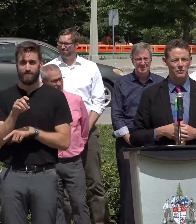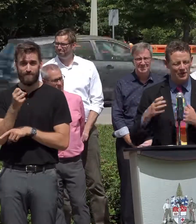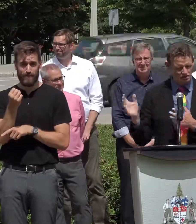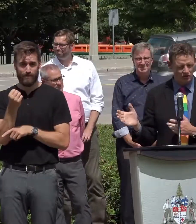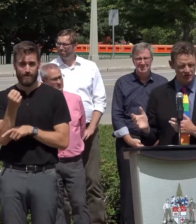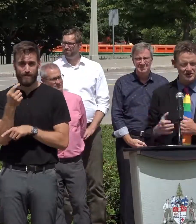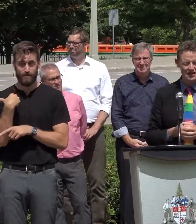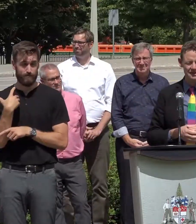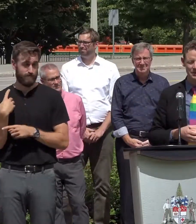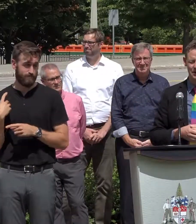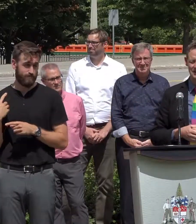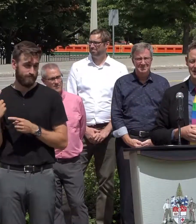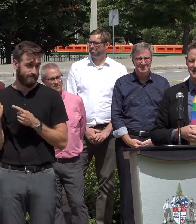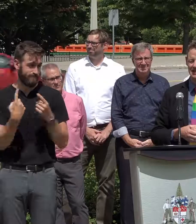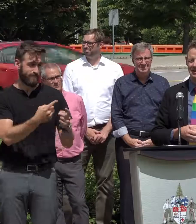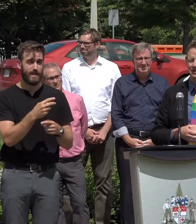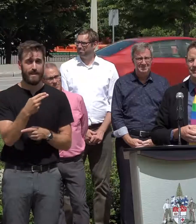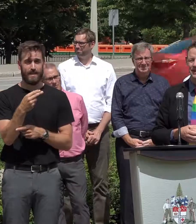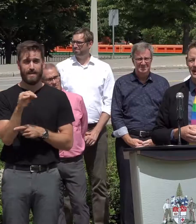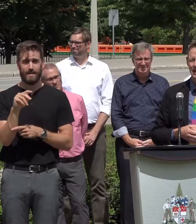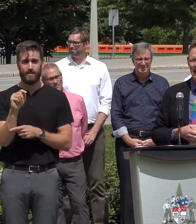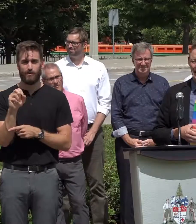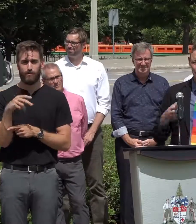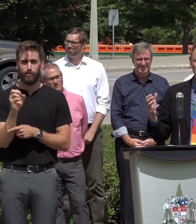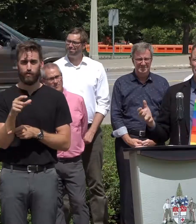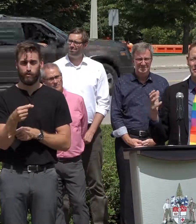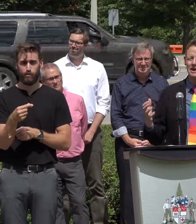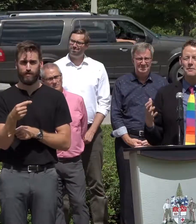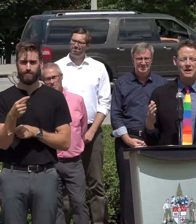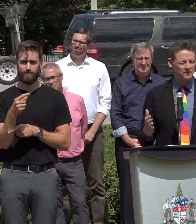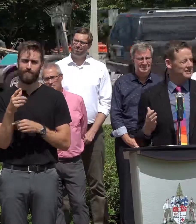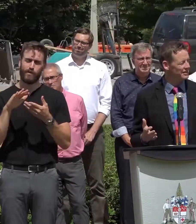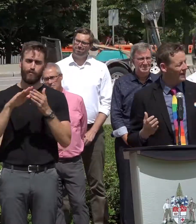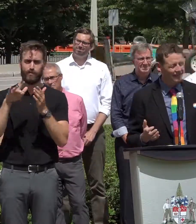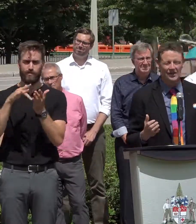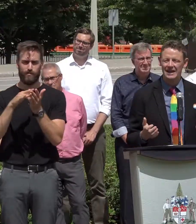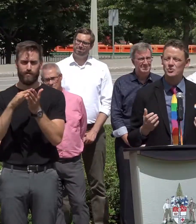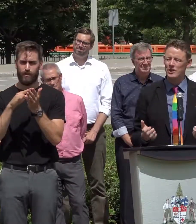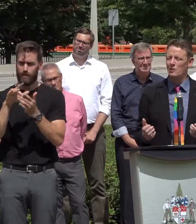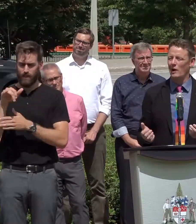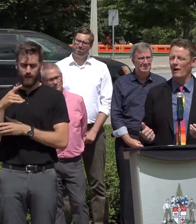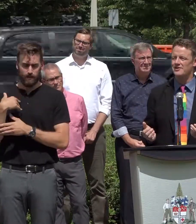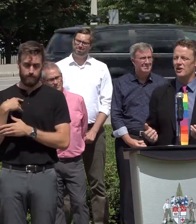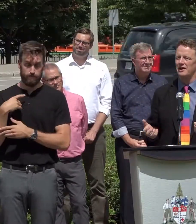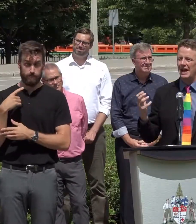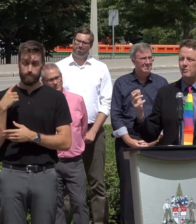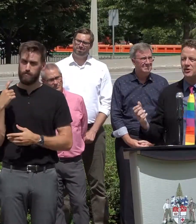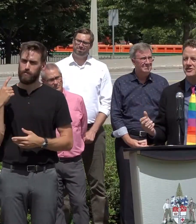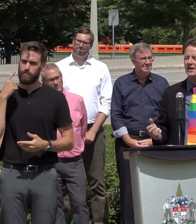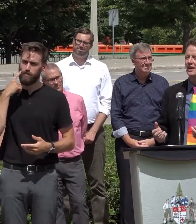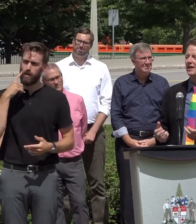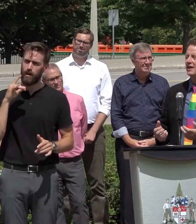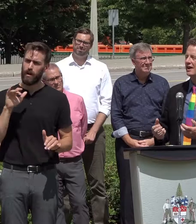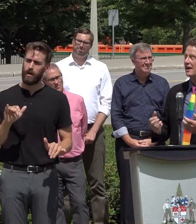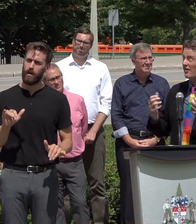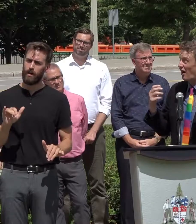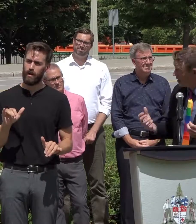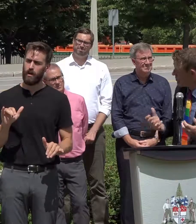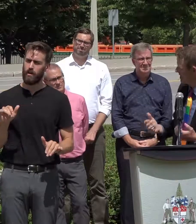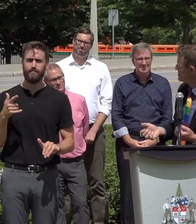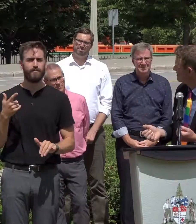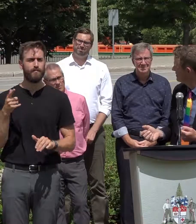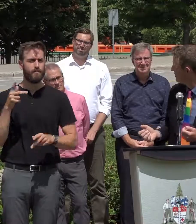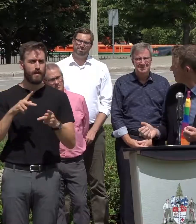described, we rushed over to the Hittenburg Community Centre. And it was one of the many epiphanies I've had in the last week where I saw neighbors in